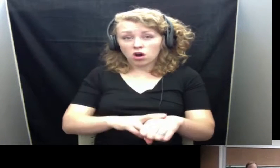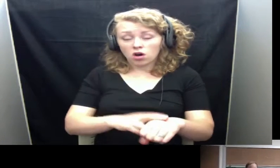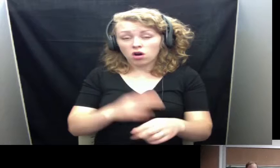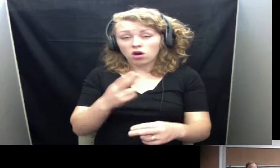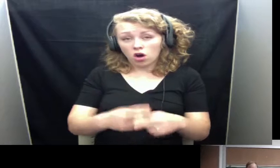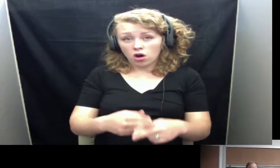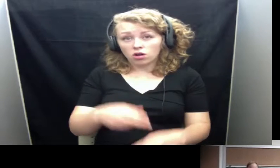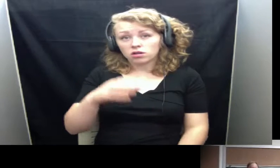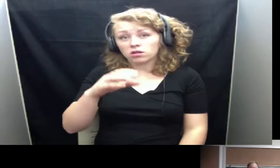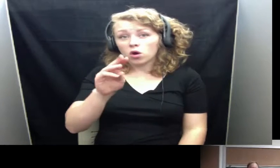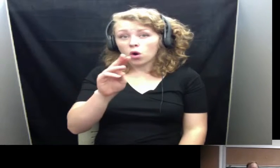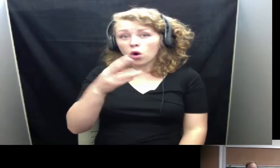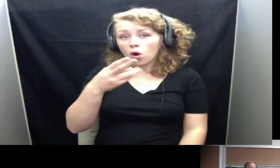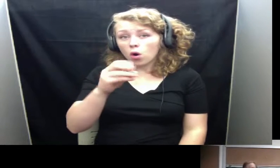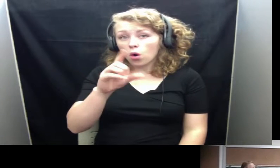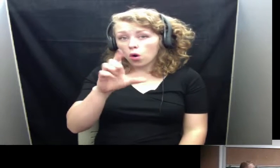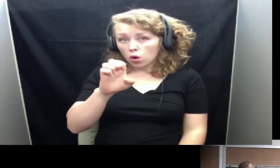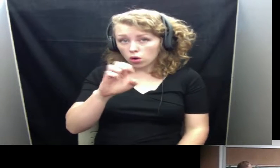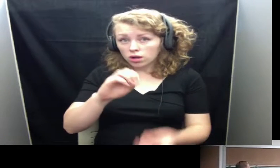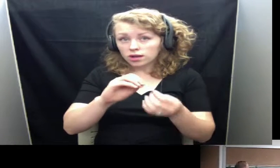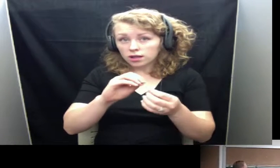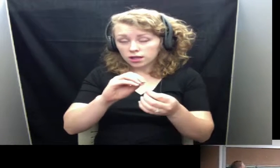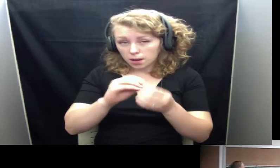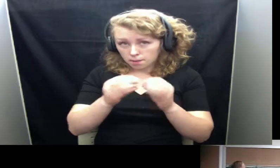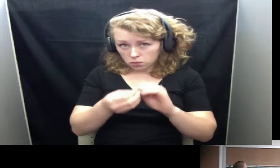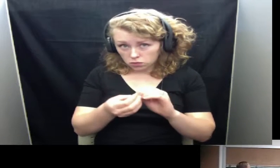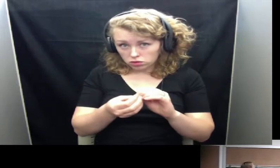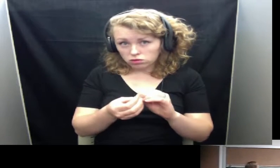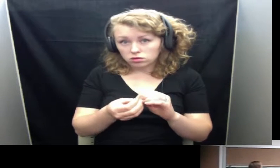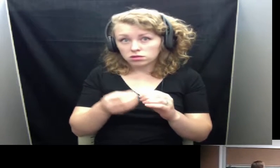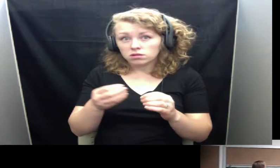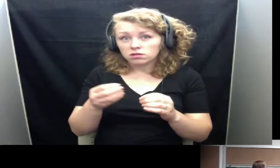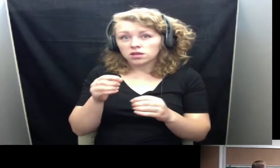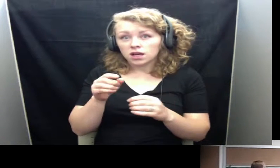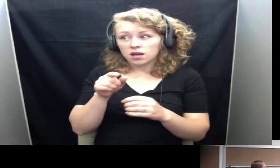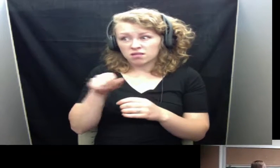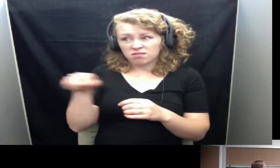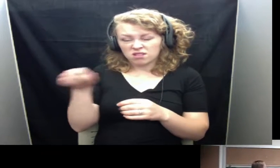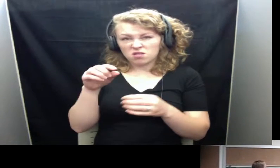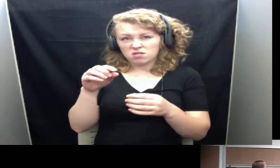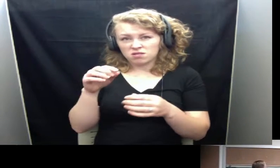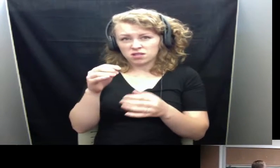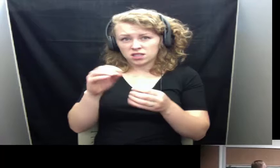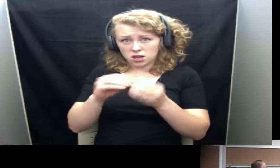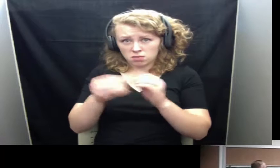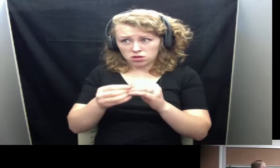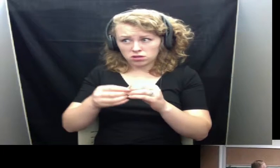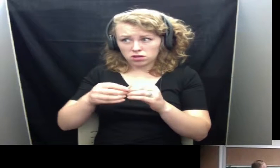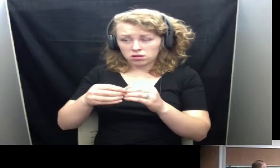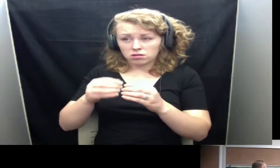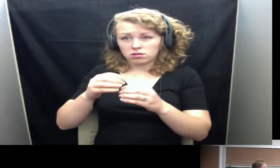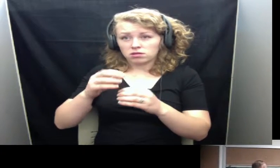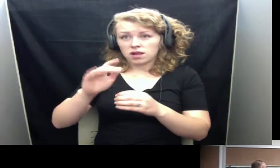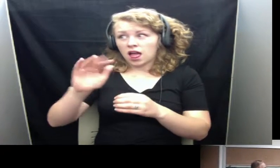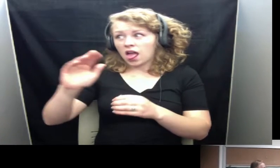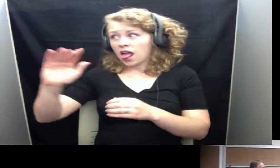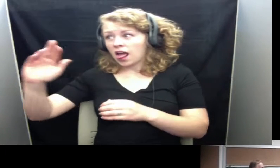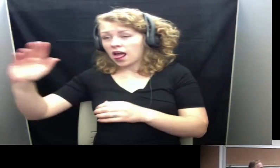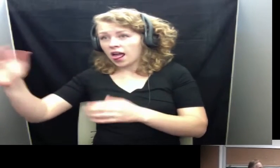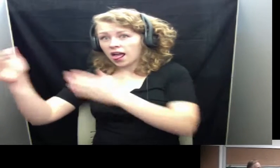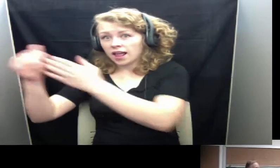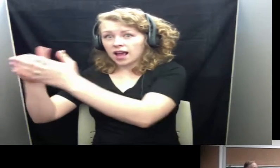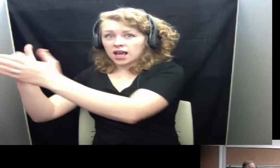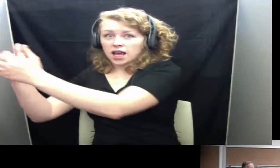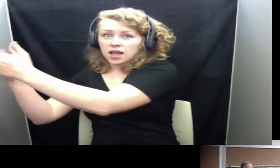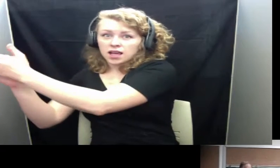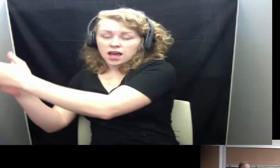going, 5, 6, 7, 8 indefinitely. If you just look at the numbers that are on there without the 0, that is called a set of